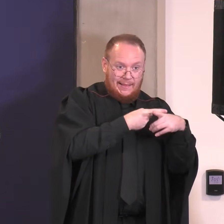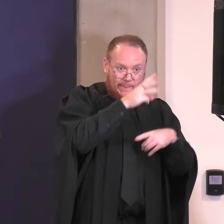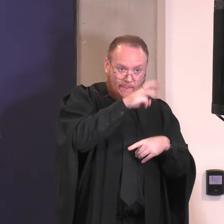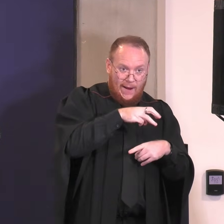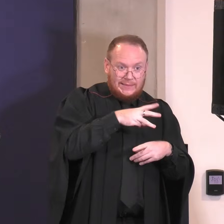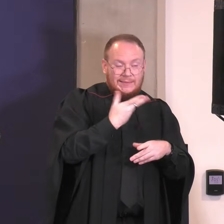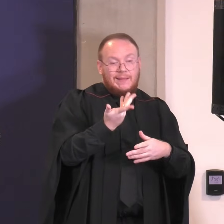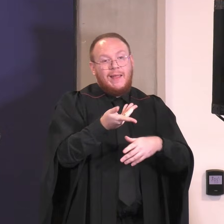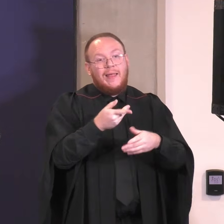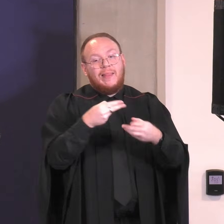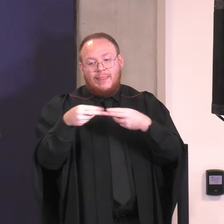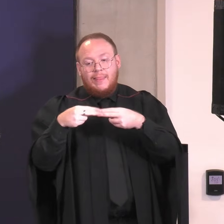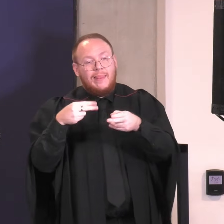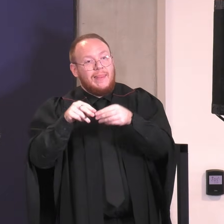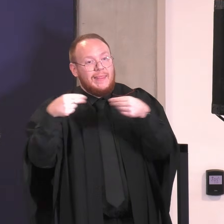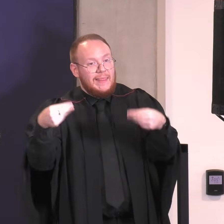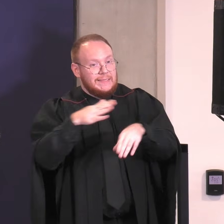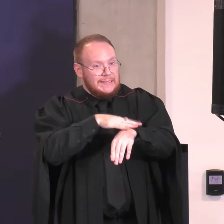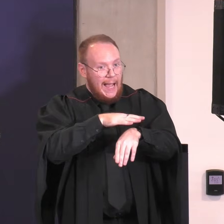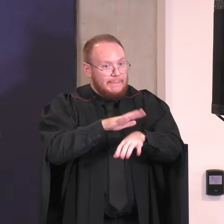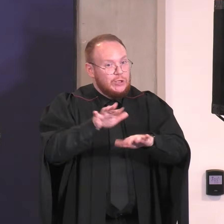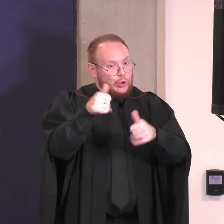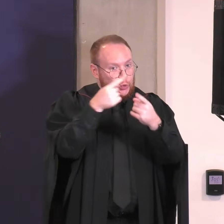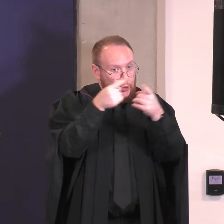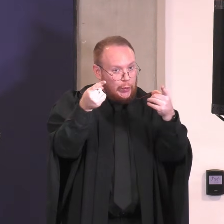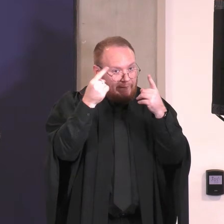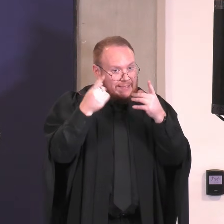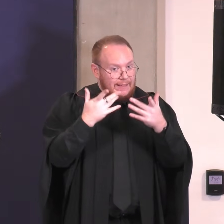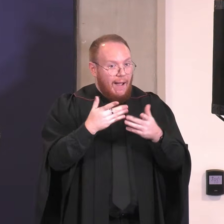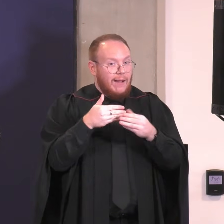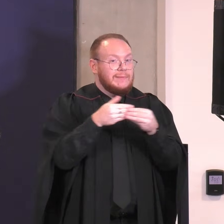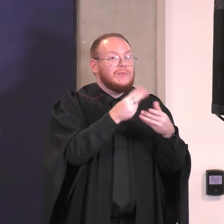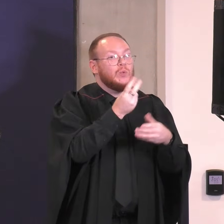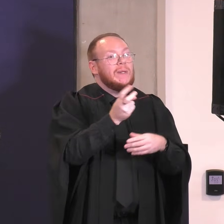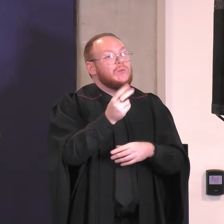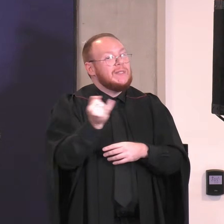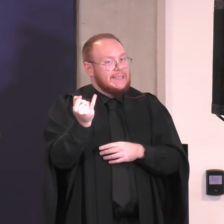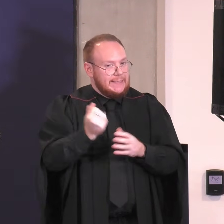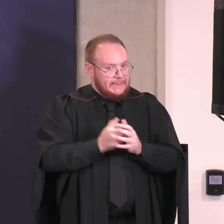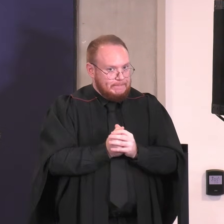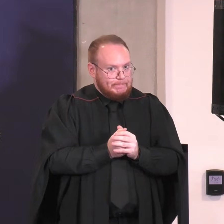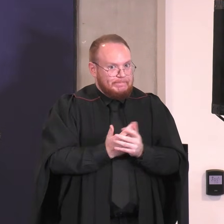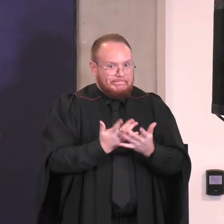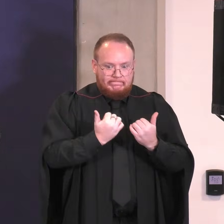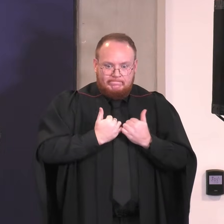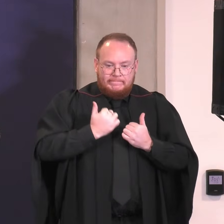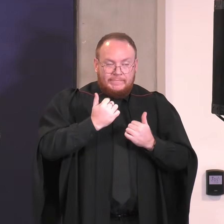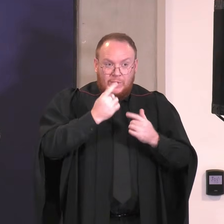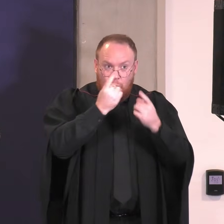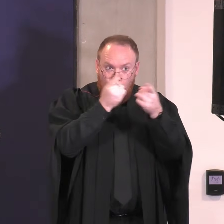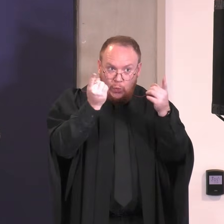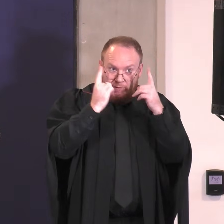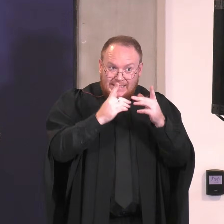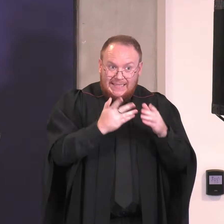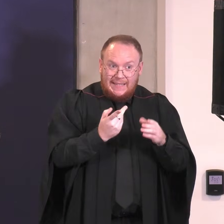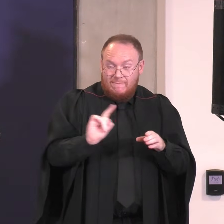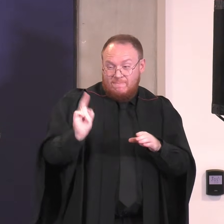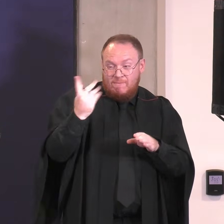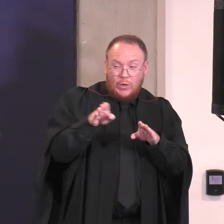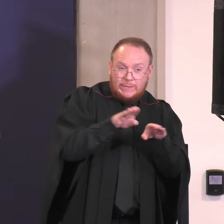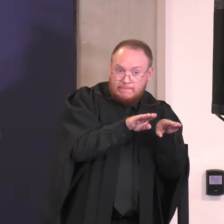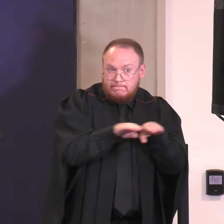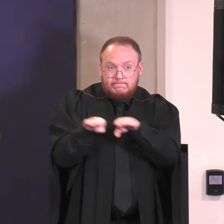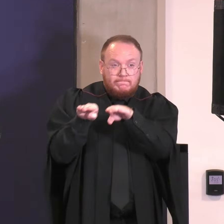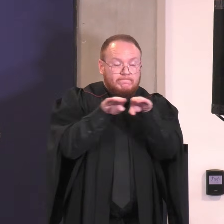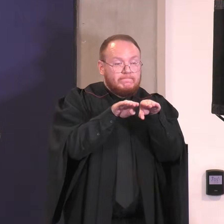Sunday Times Good University Guide 2026. And our university was also named equal first in the UK in